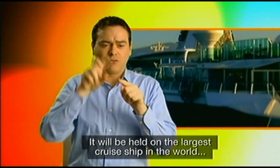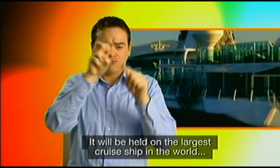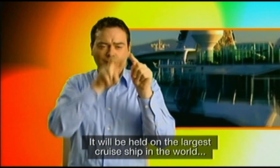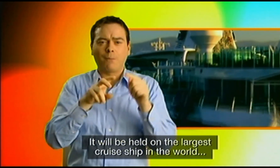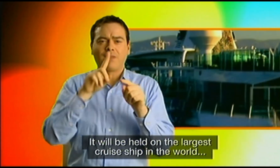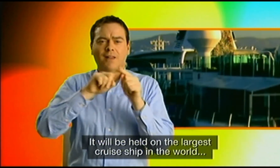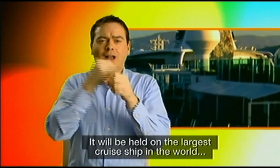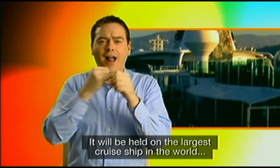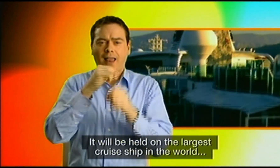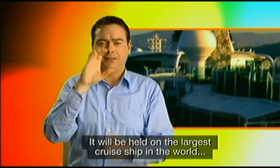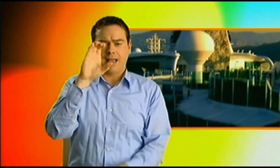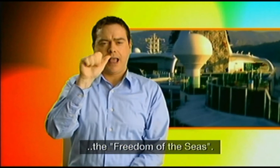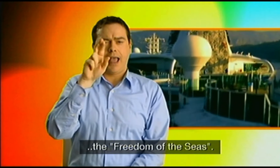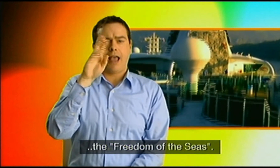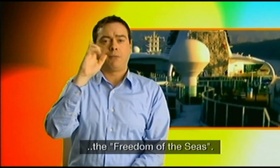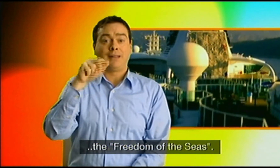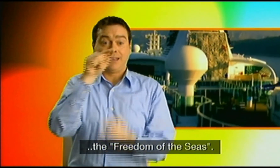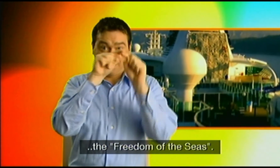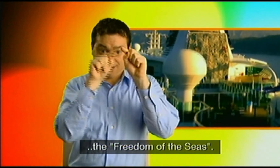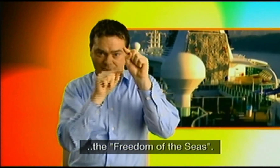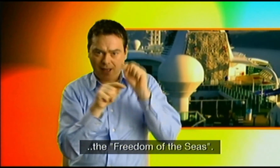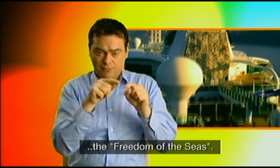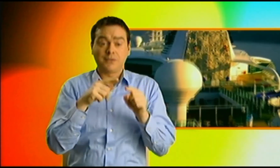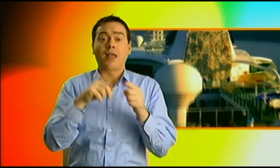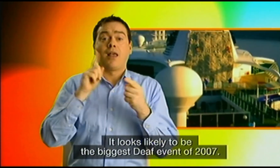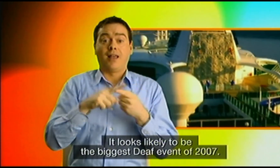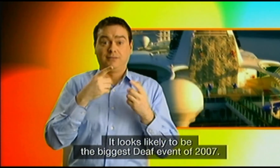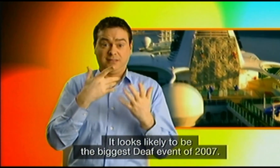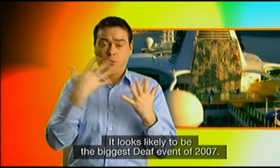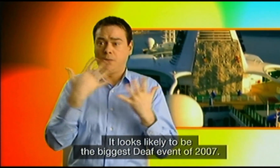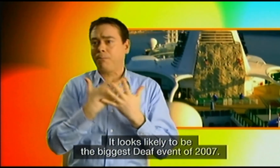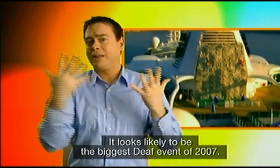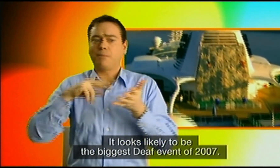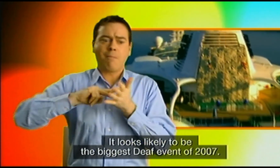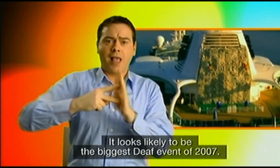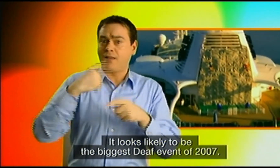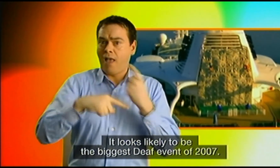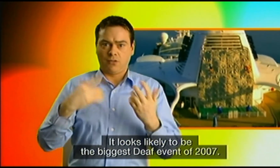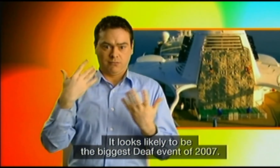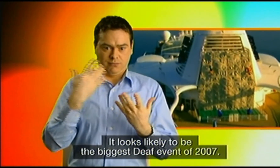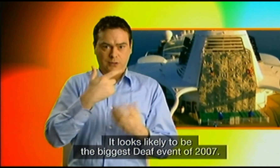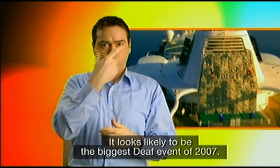in the world, the Freedom of the Seas. It looks likely to be the biggest deaf event of 2007.